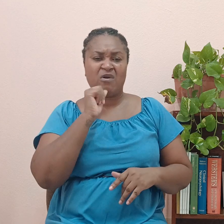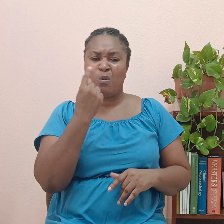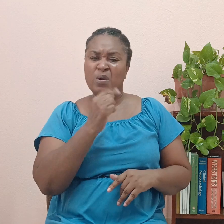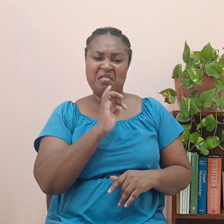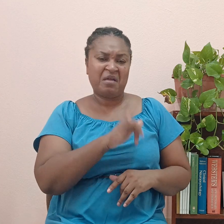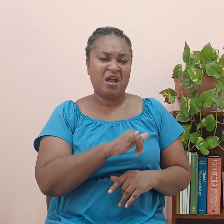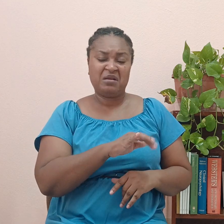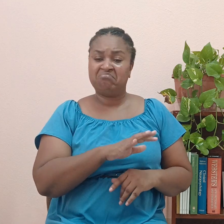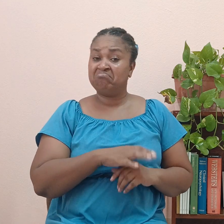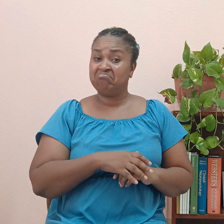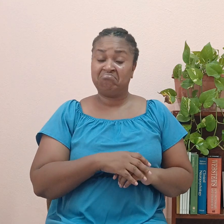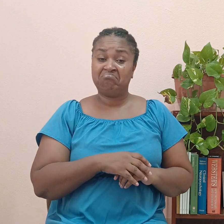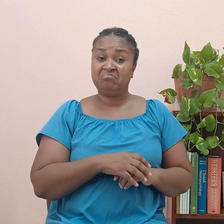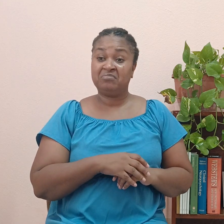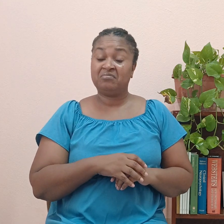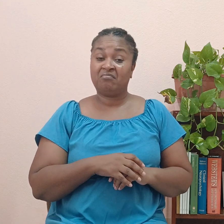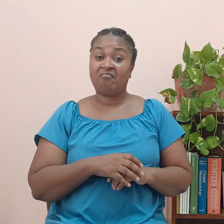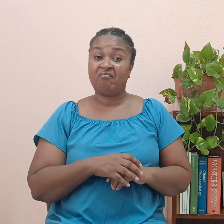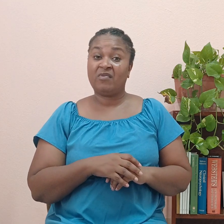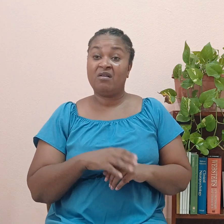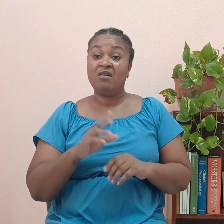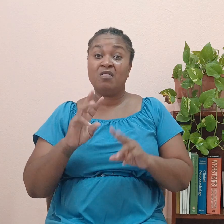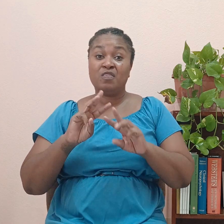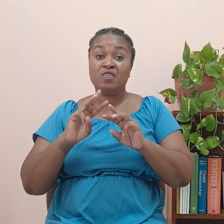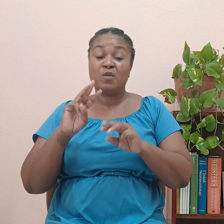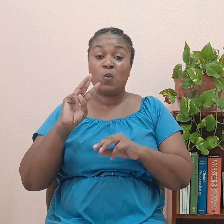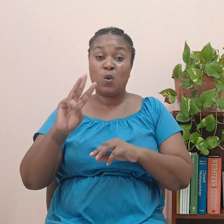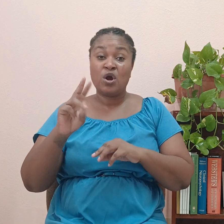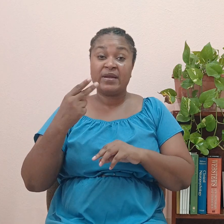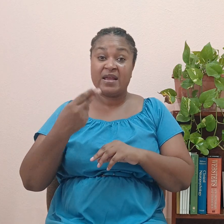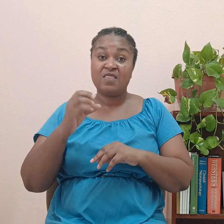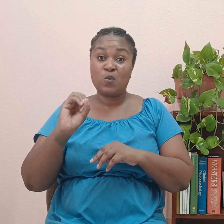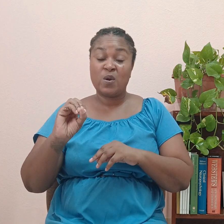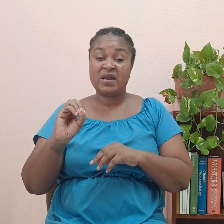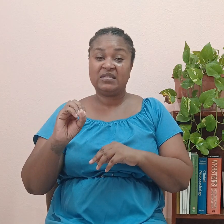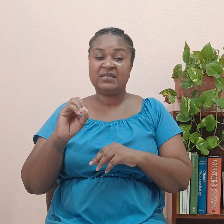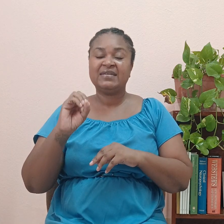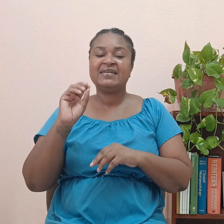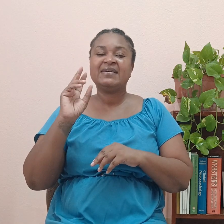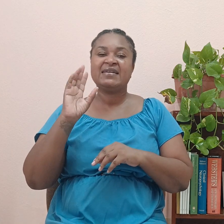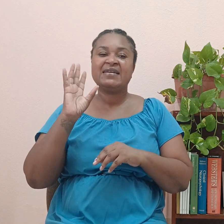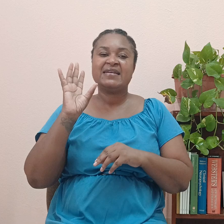Constitution of the World Health Organization, 1946.